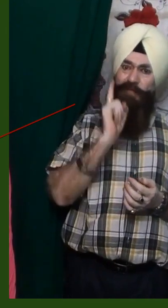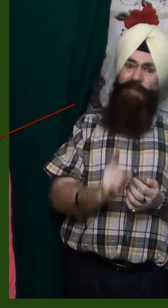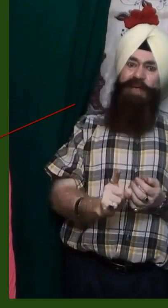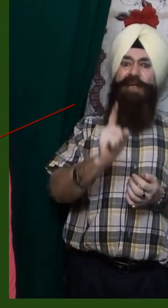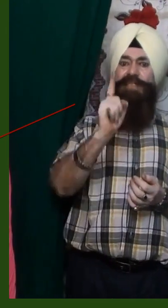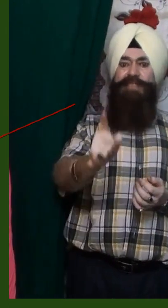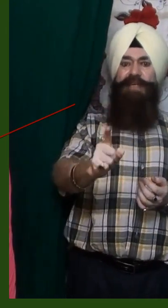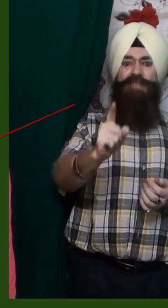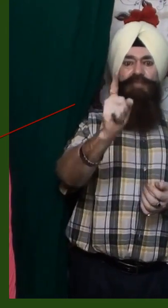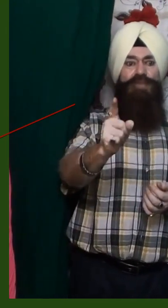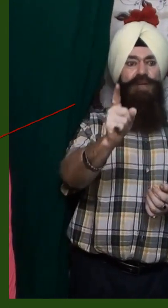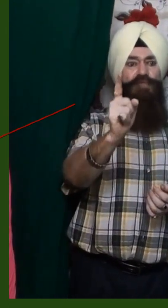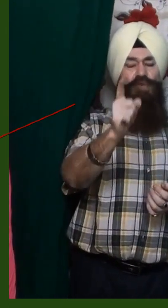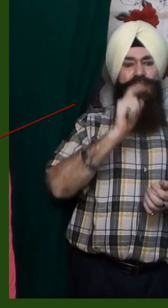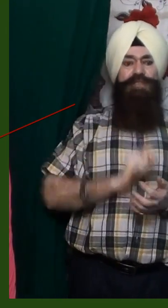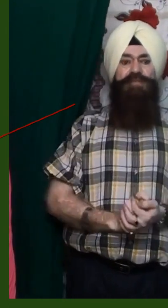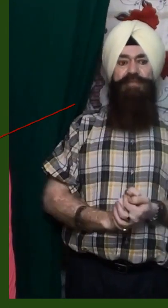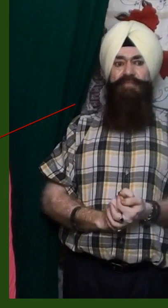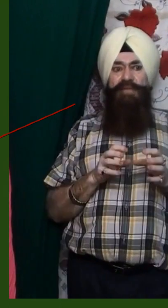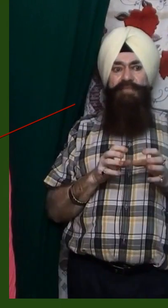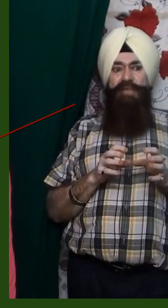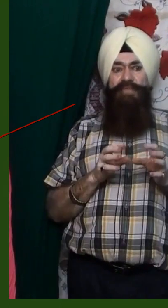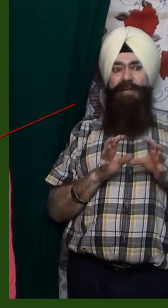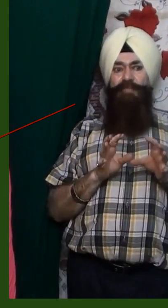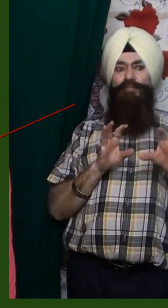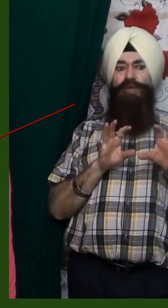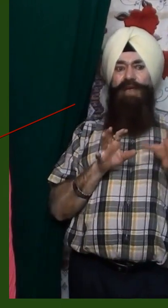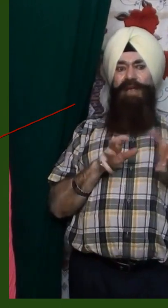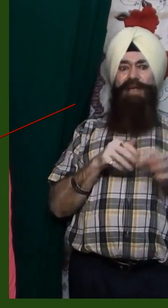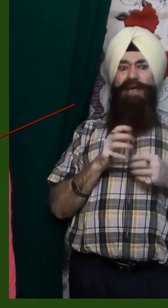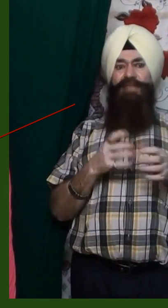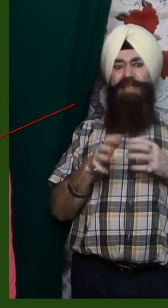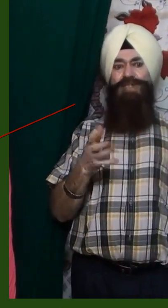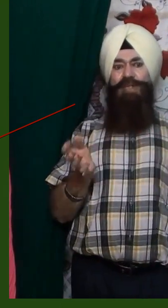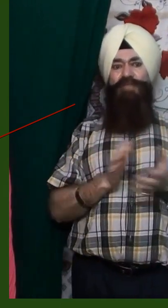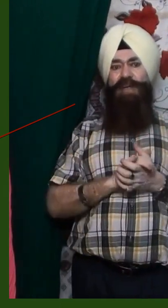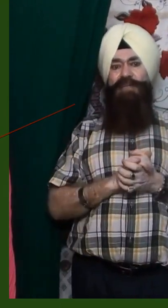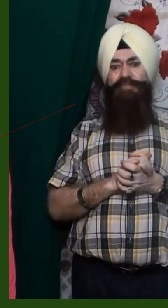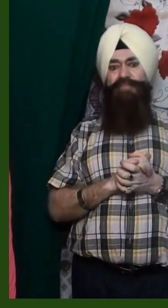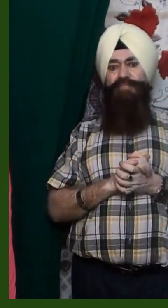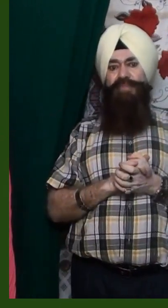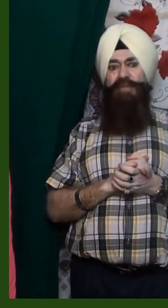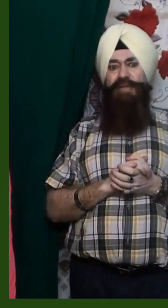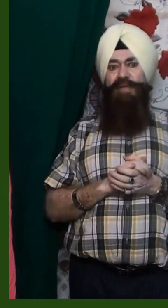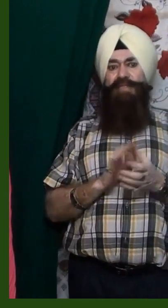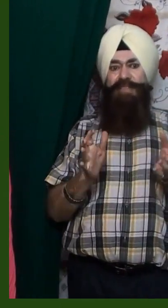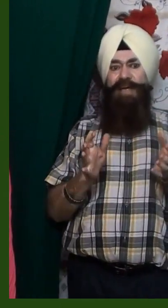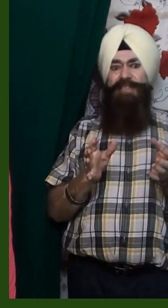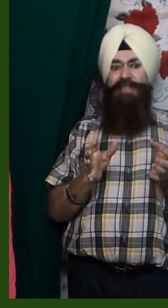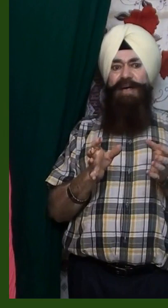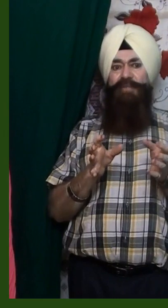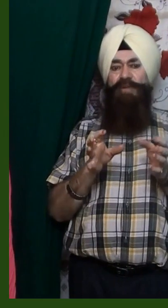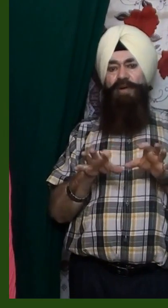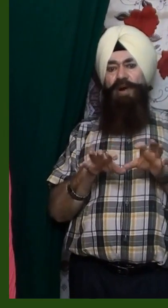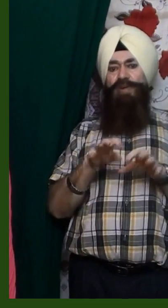feel definitely the centrifugal force. That means we are in a gravitational field, such